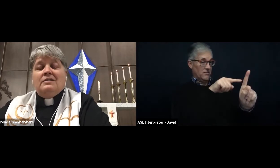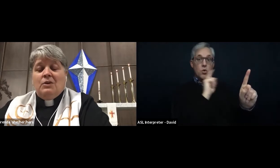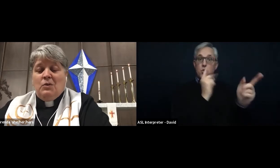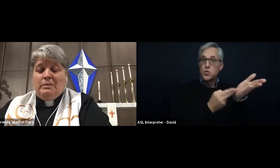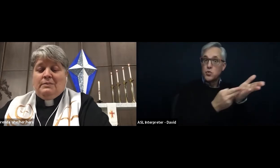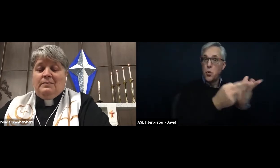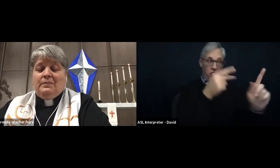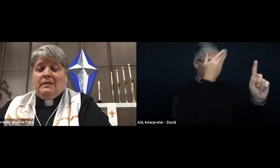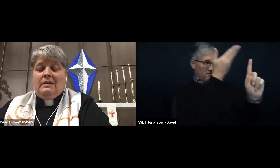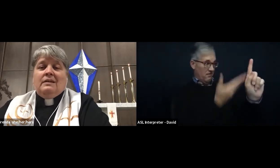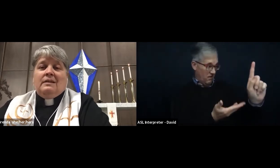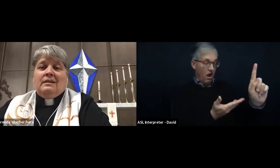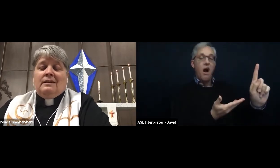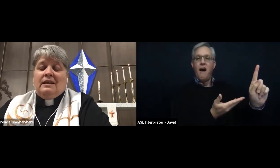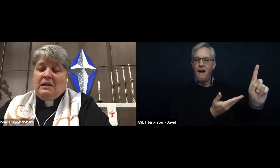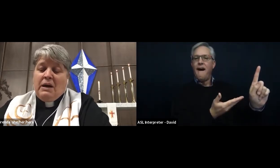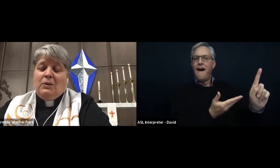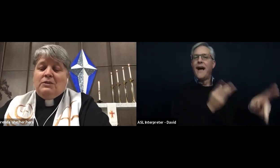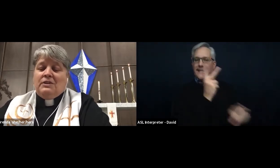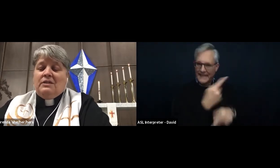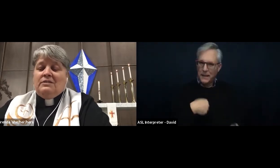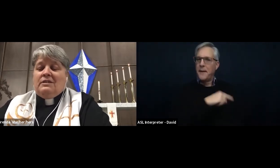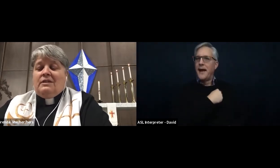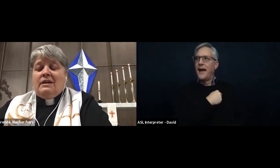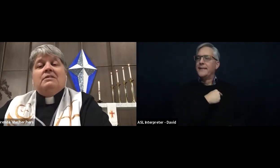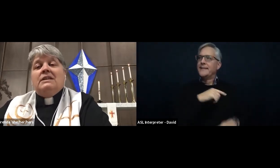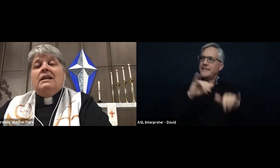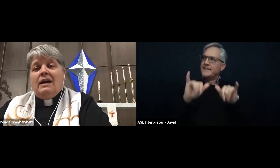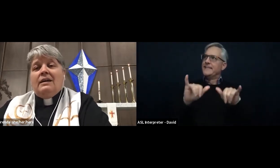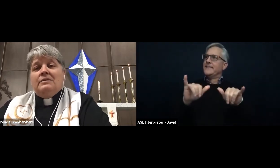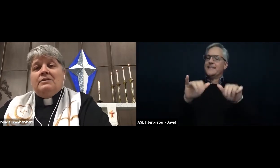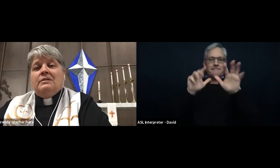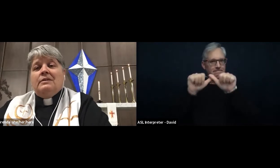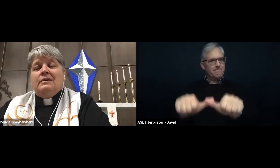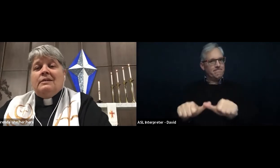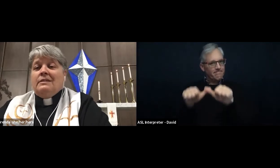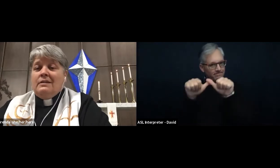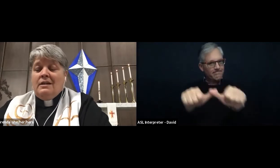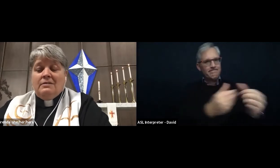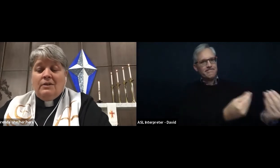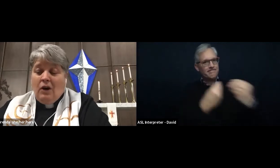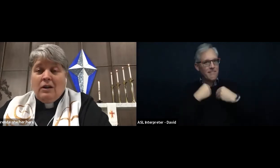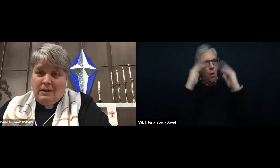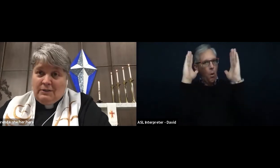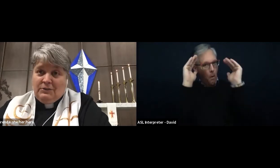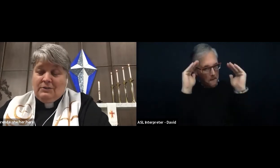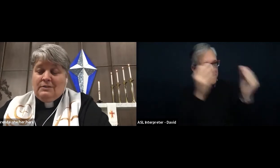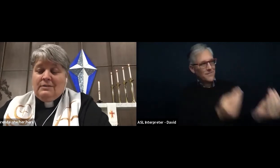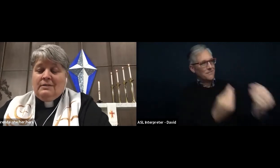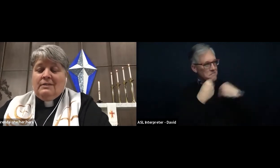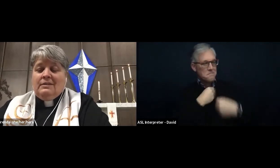gives us hope, and empowers us in our everyday lives to love all